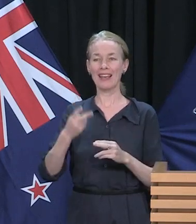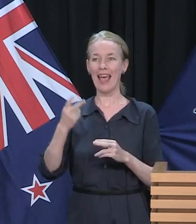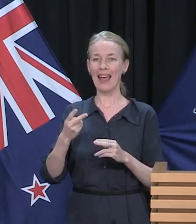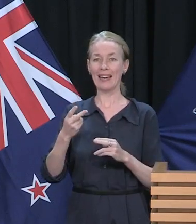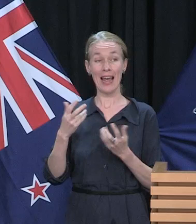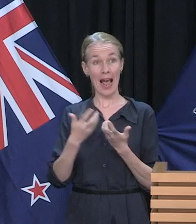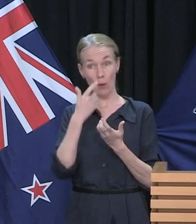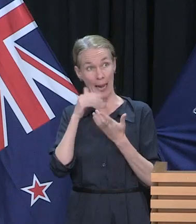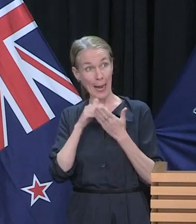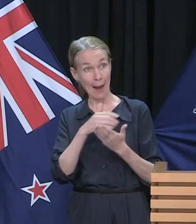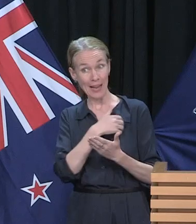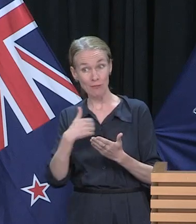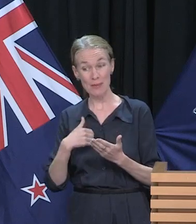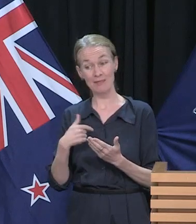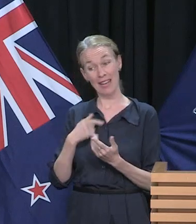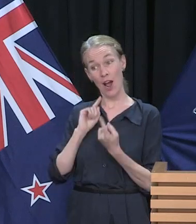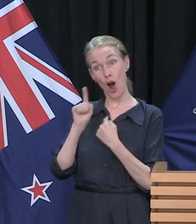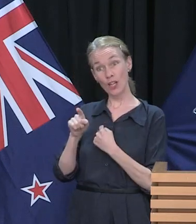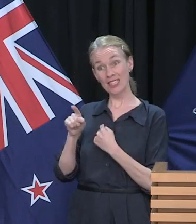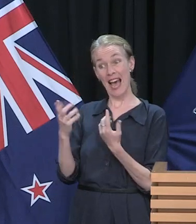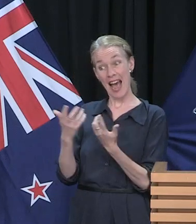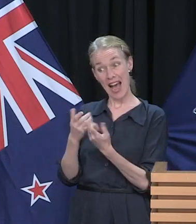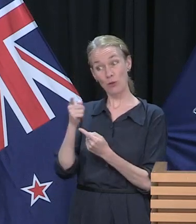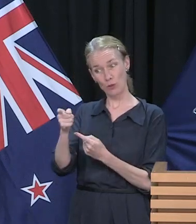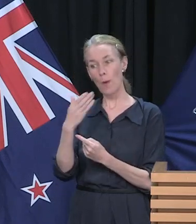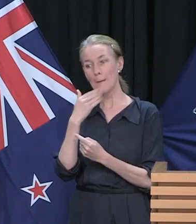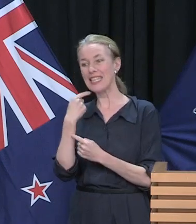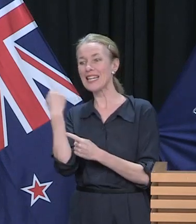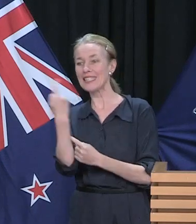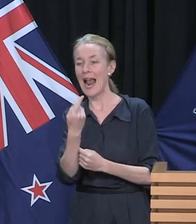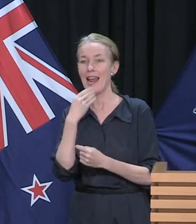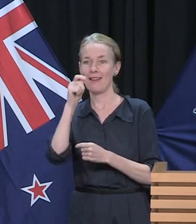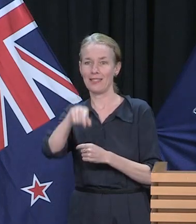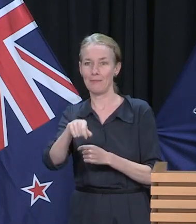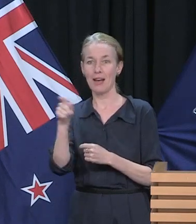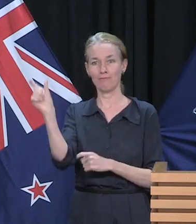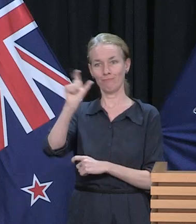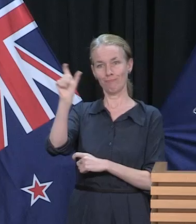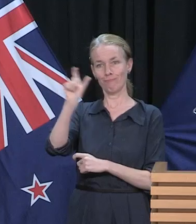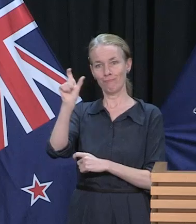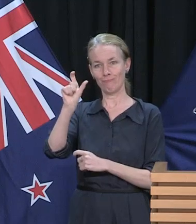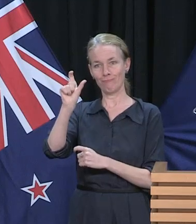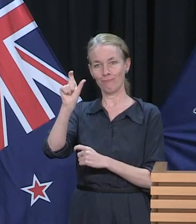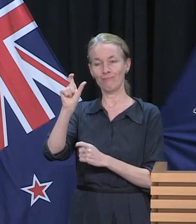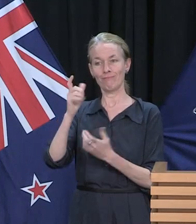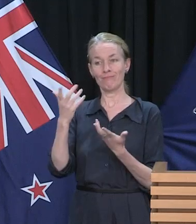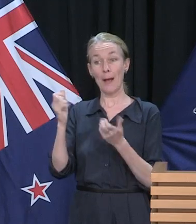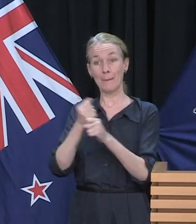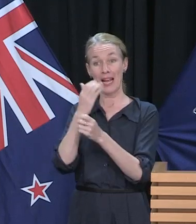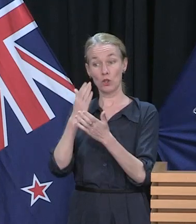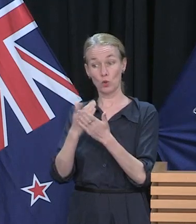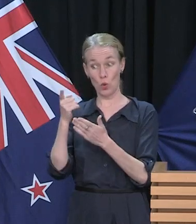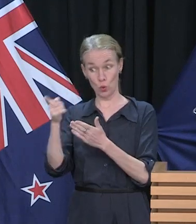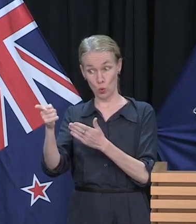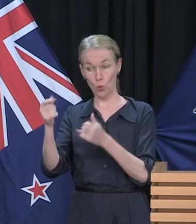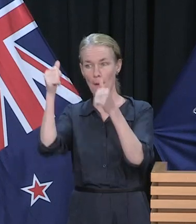in now? And they can do that by encouraging their customers to take up the COVID app and to be using the COVID app and to make sure they do the display in the QR code.